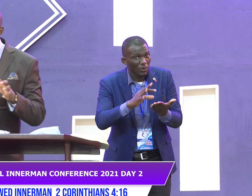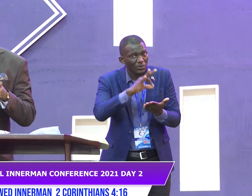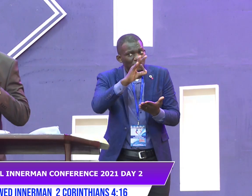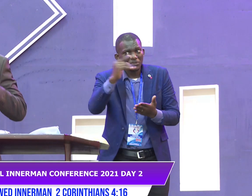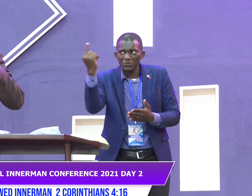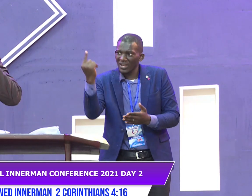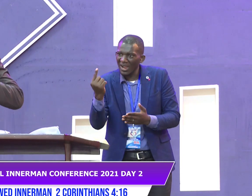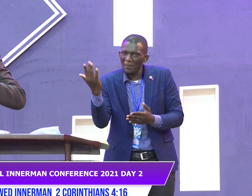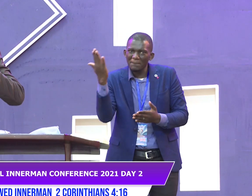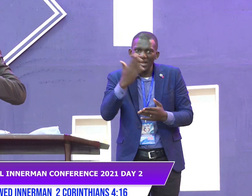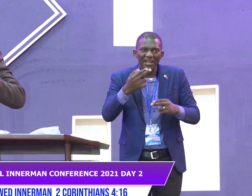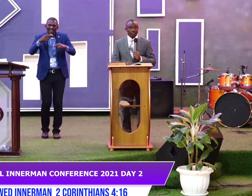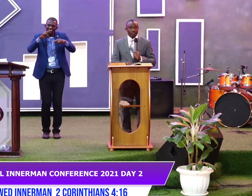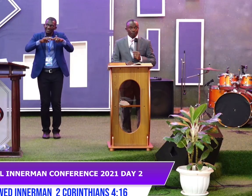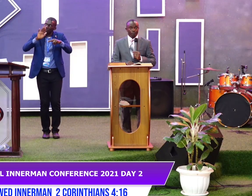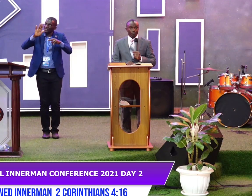that